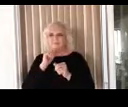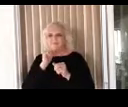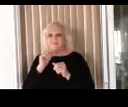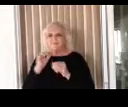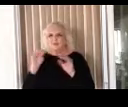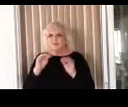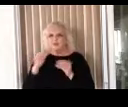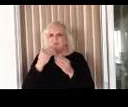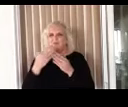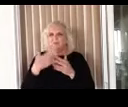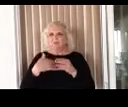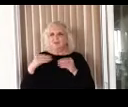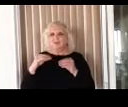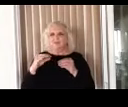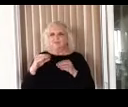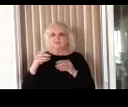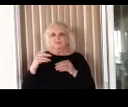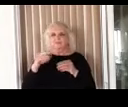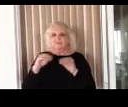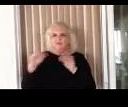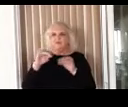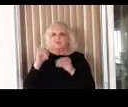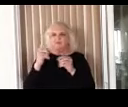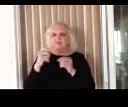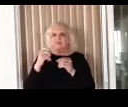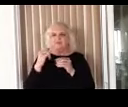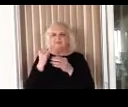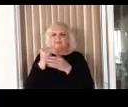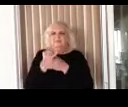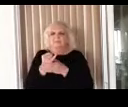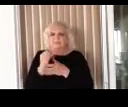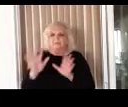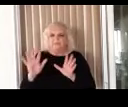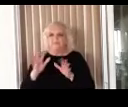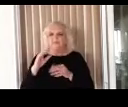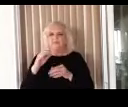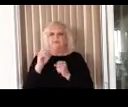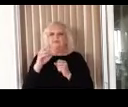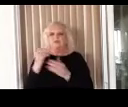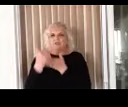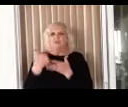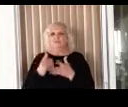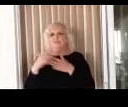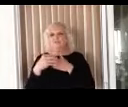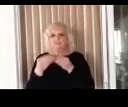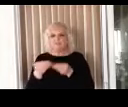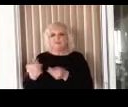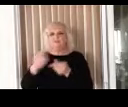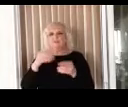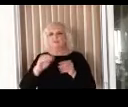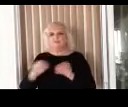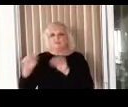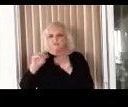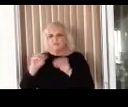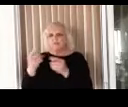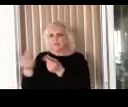My mobility is a little impaired. It's hard for me to walk. So she helps me get to where I'm going, buys food, cooks for